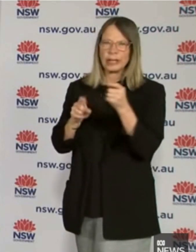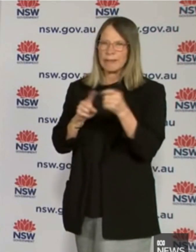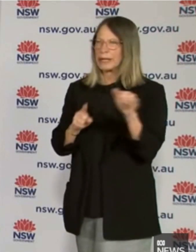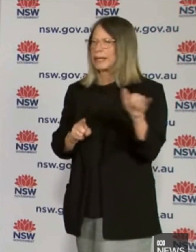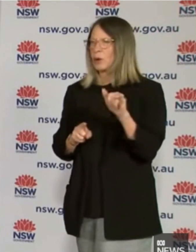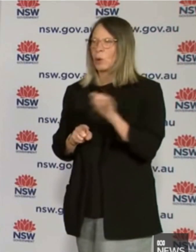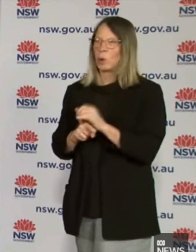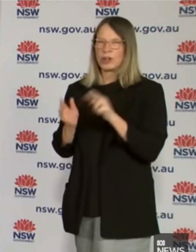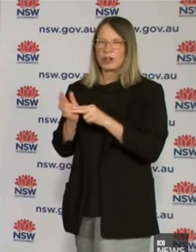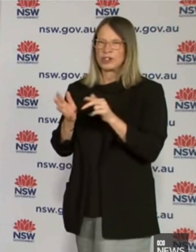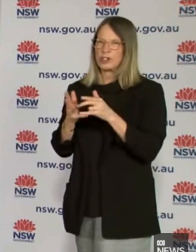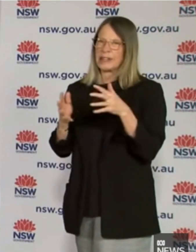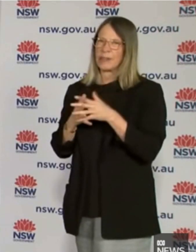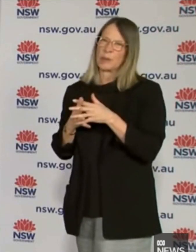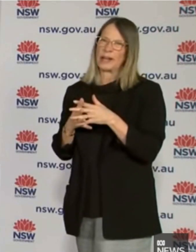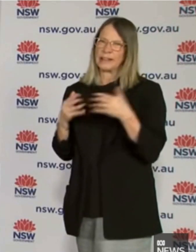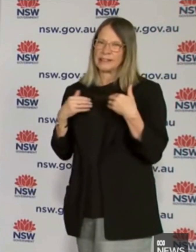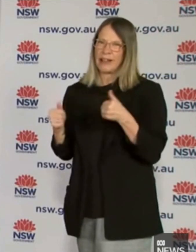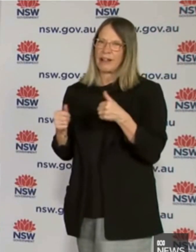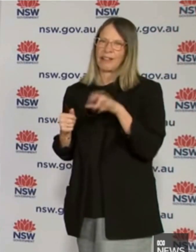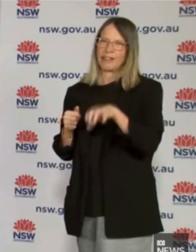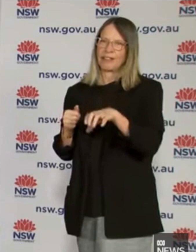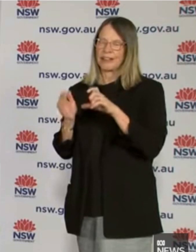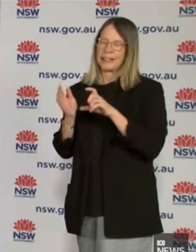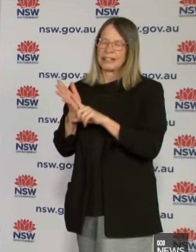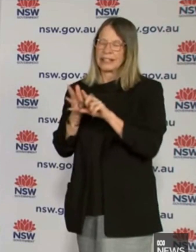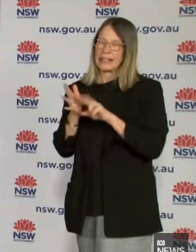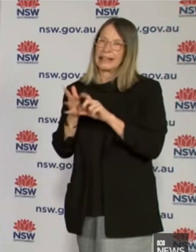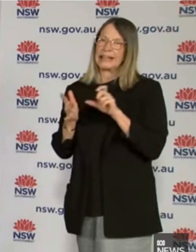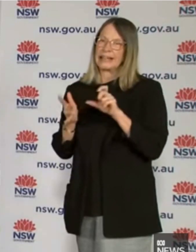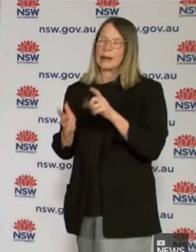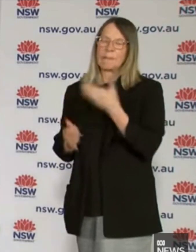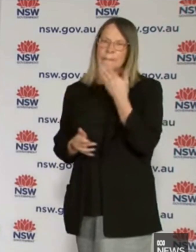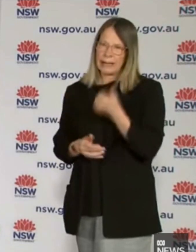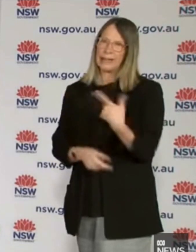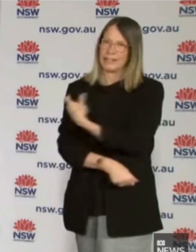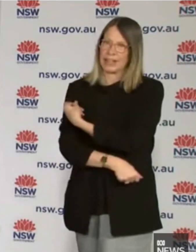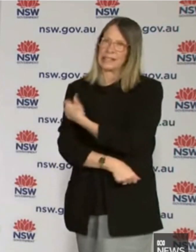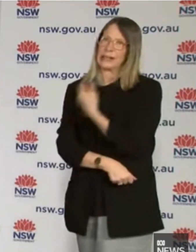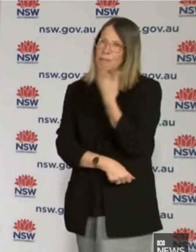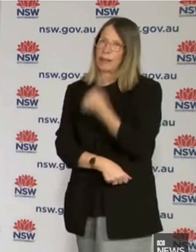please come to one of our clinics, please get your first vaccine. Dr. Gale, sorry,